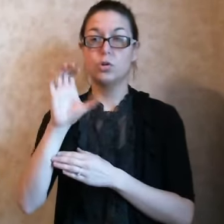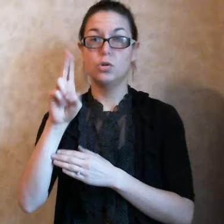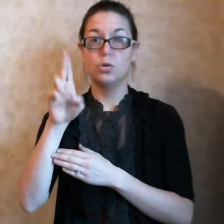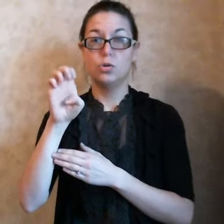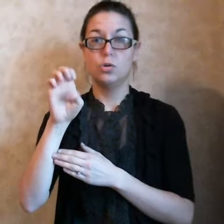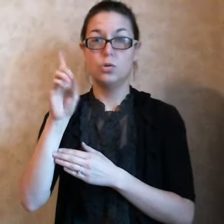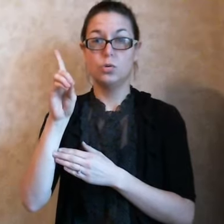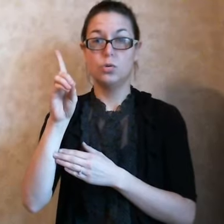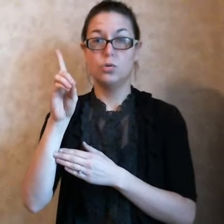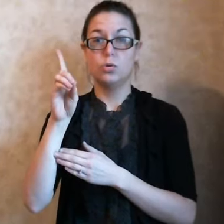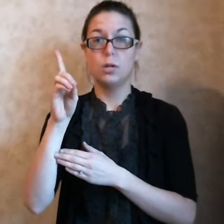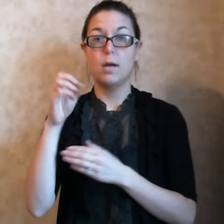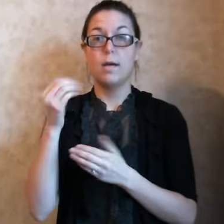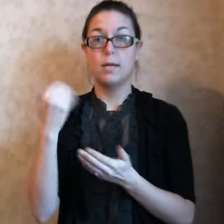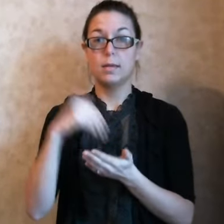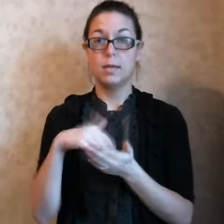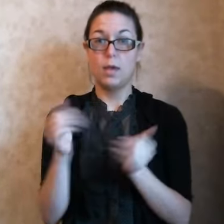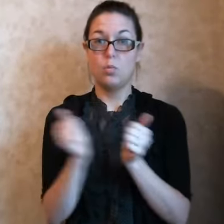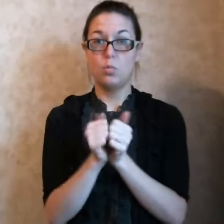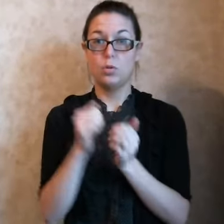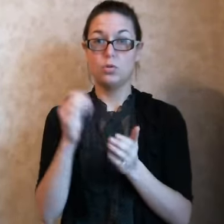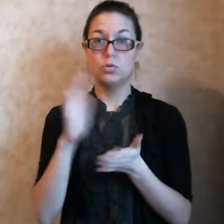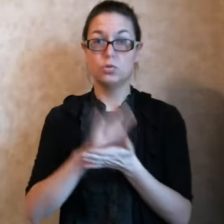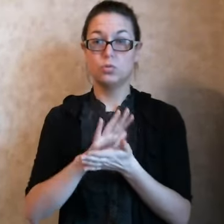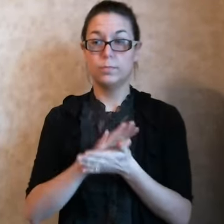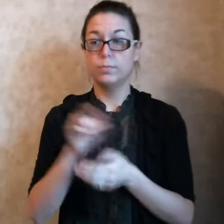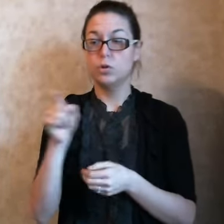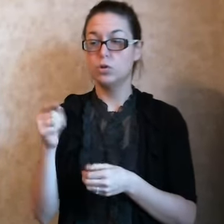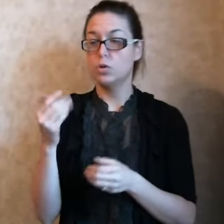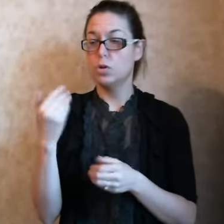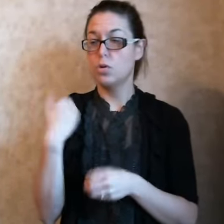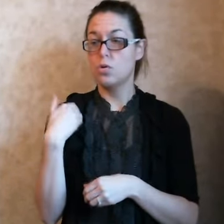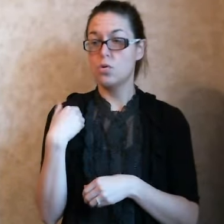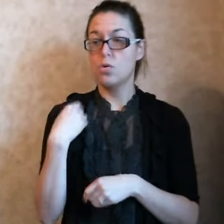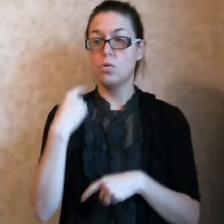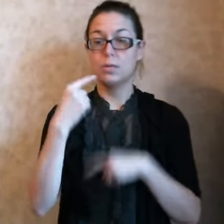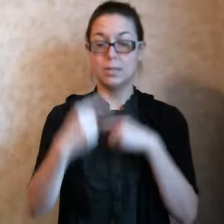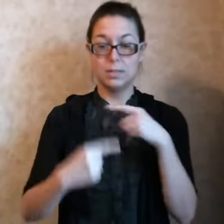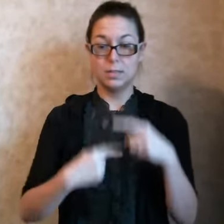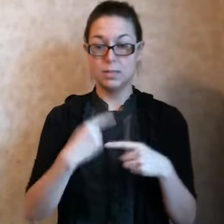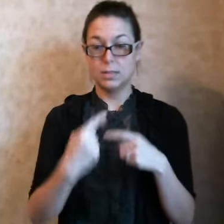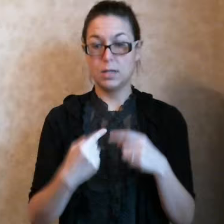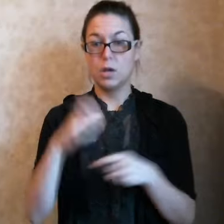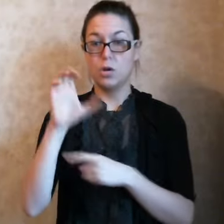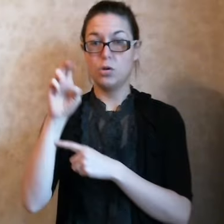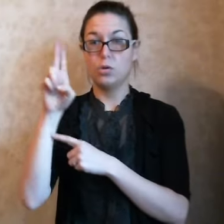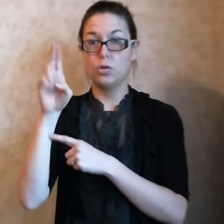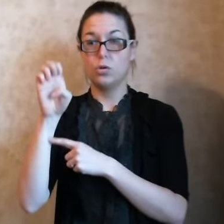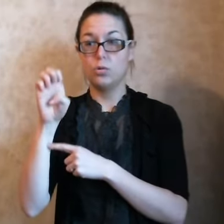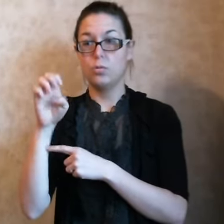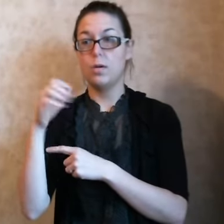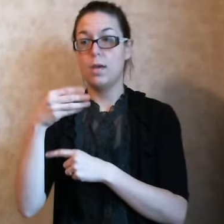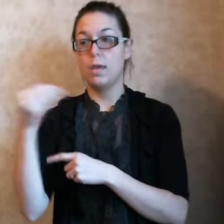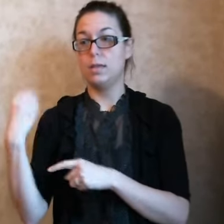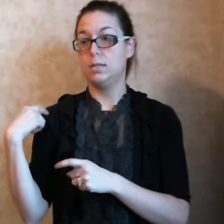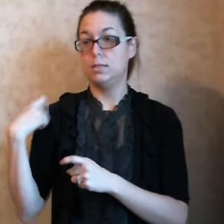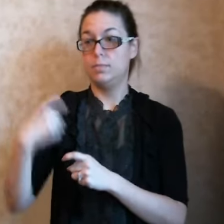knows Spanish and Hebrew and English. She told me that she prefers to cue in